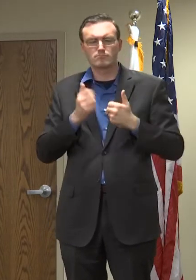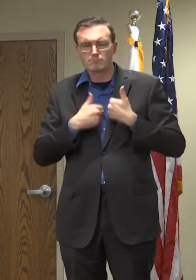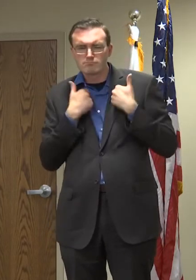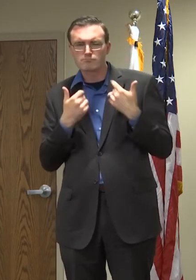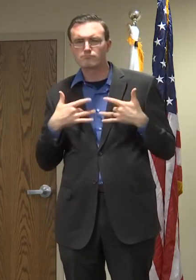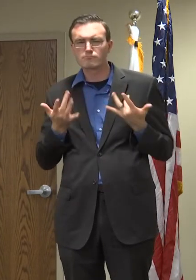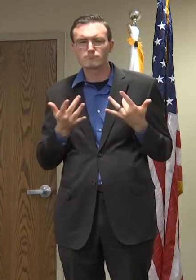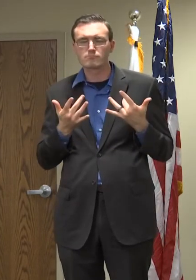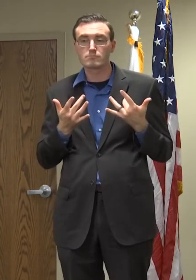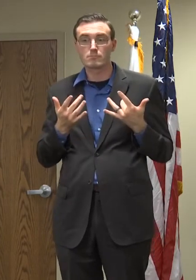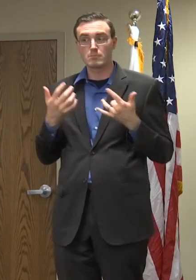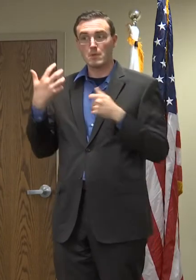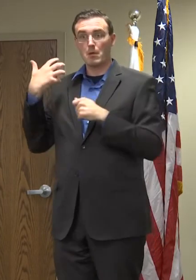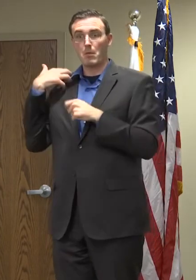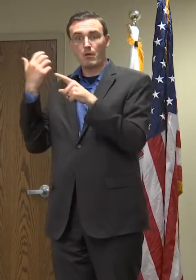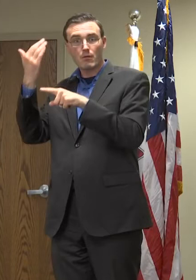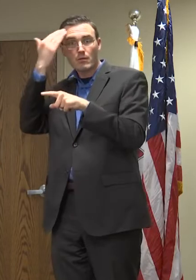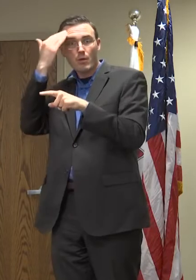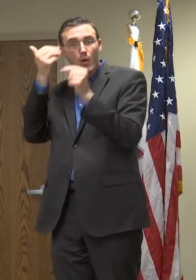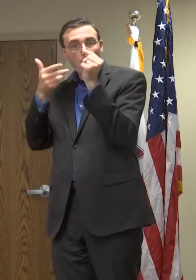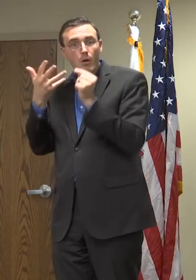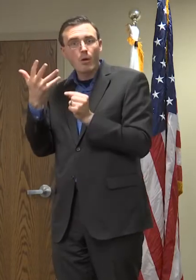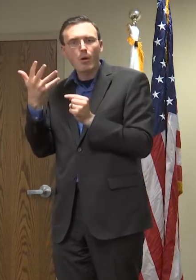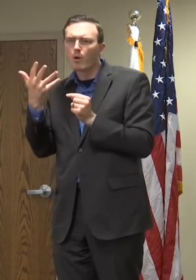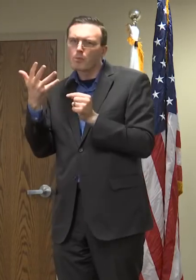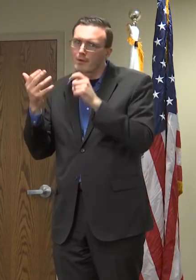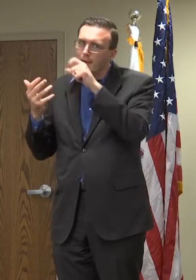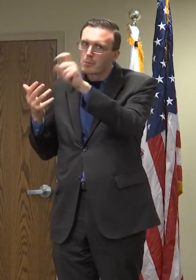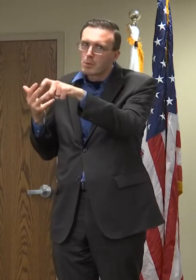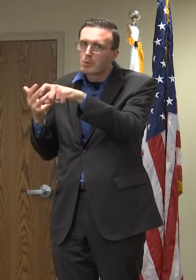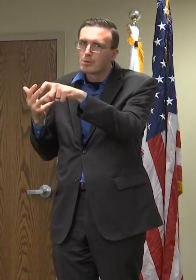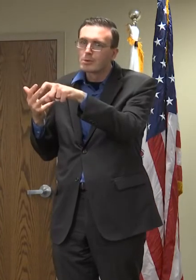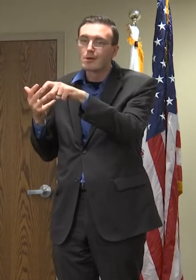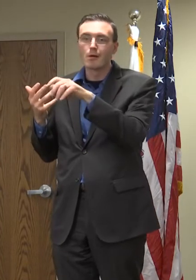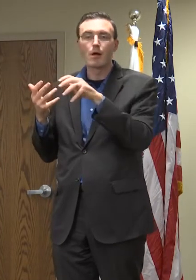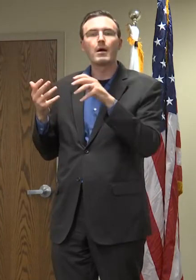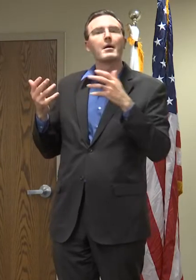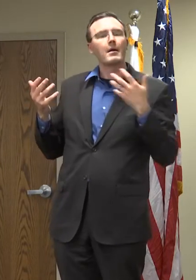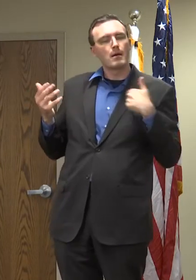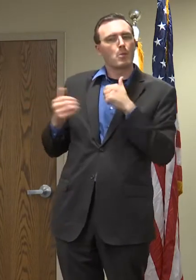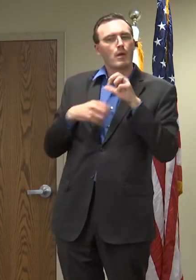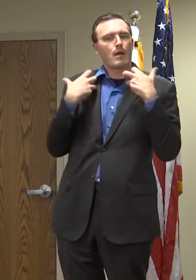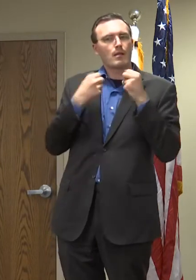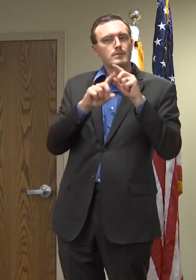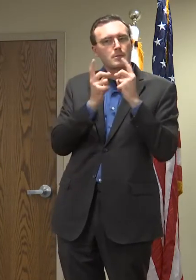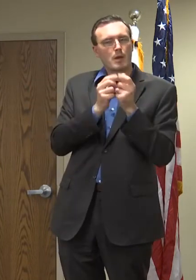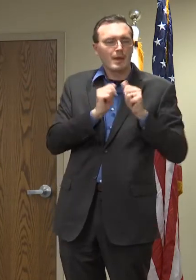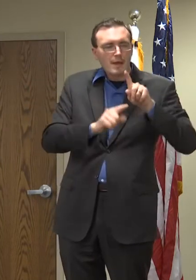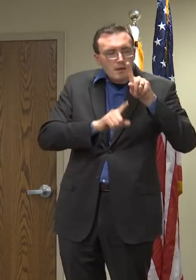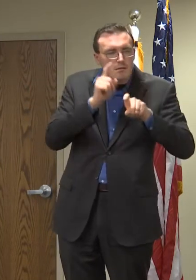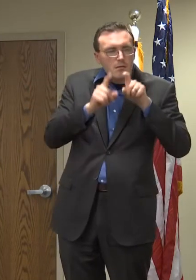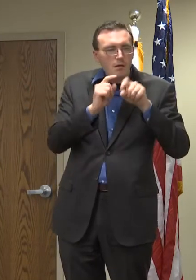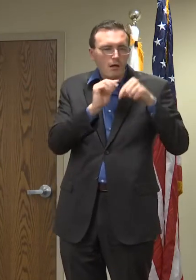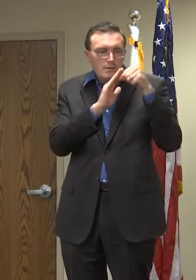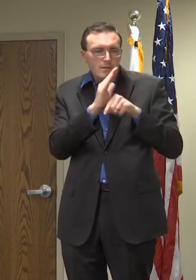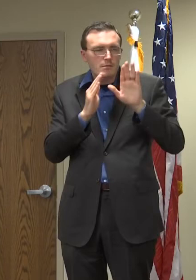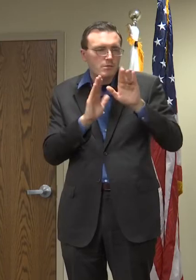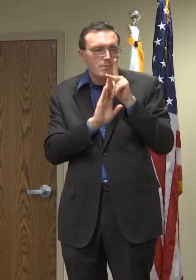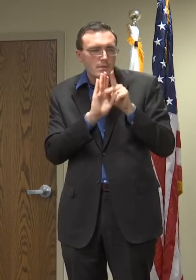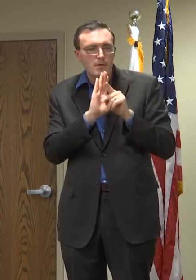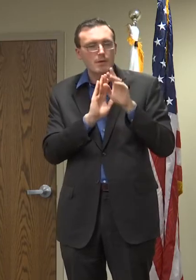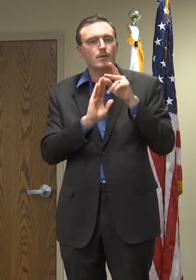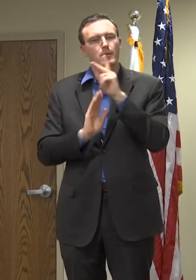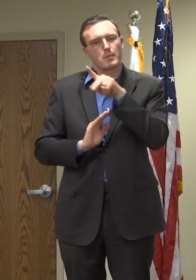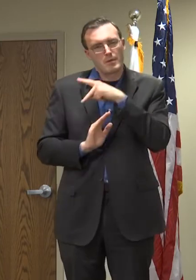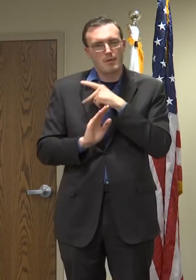arrangements, nor should we. But we as the health department work with them to determine what's the safest and most effective way to bring them